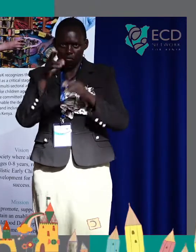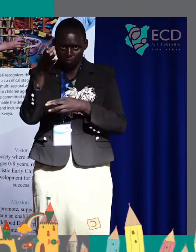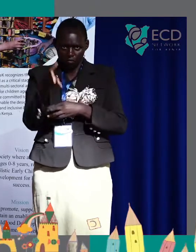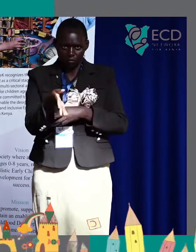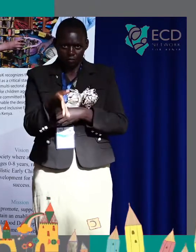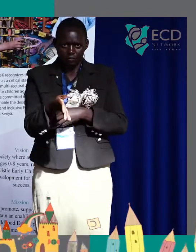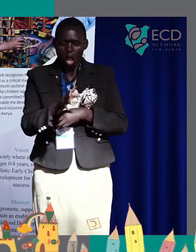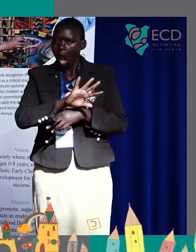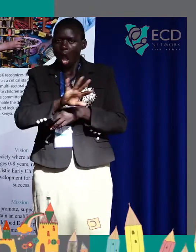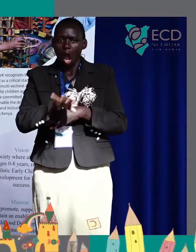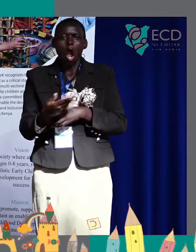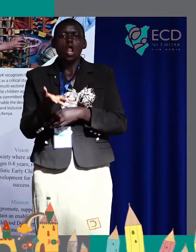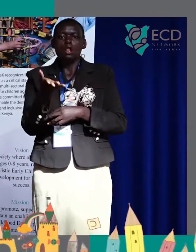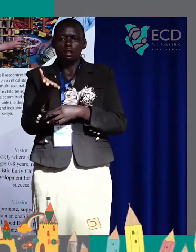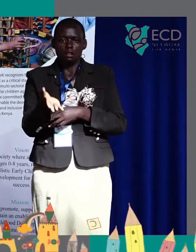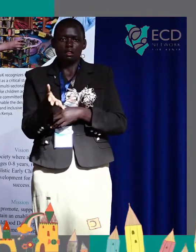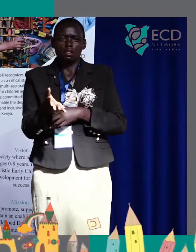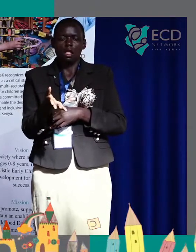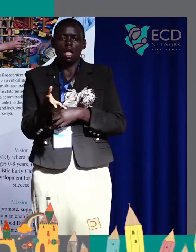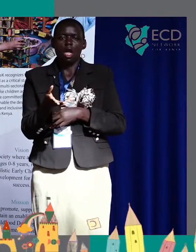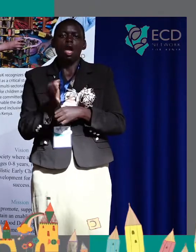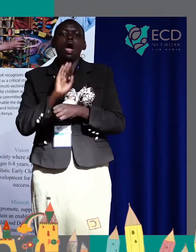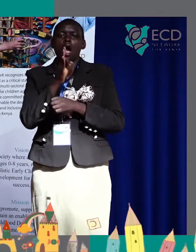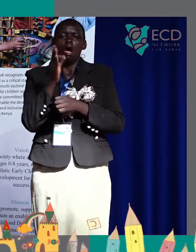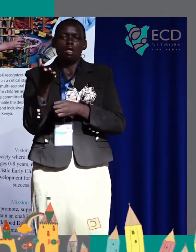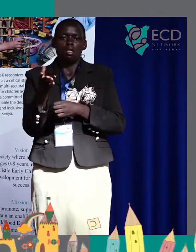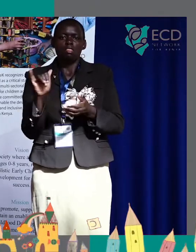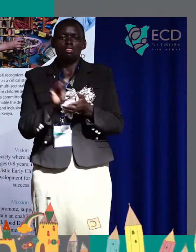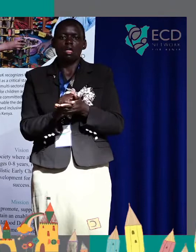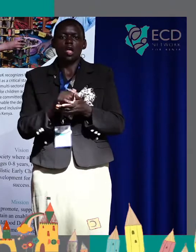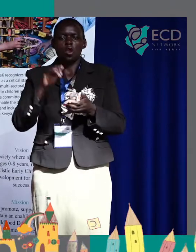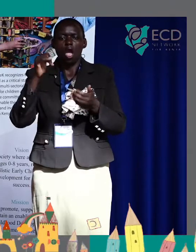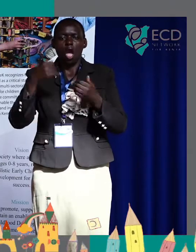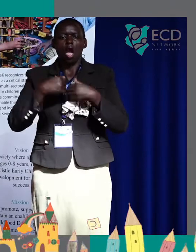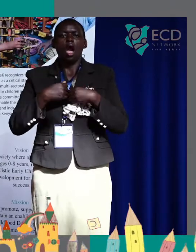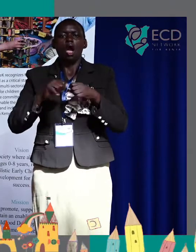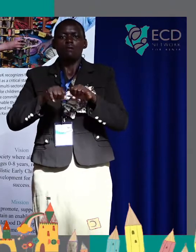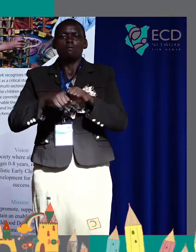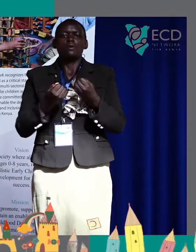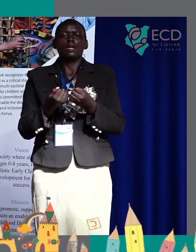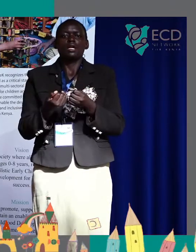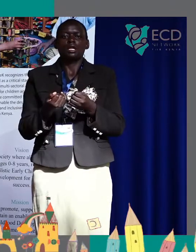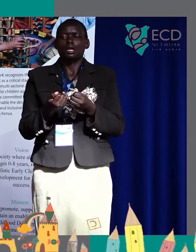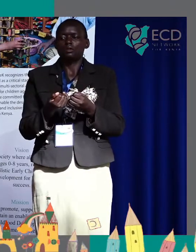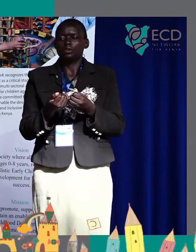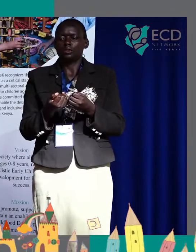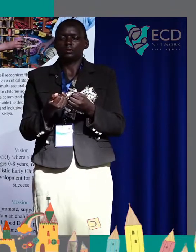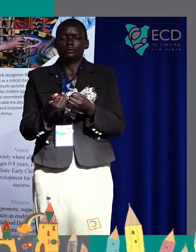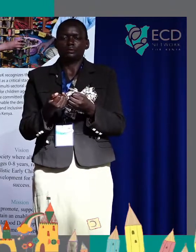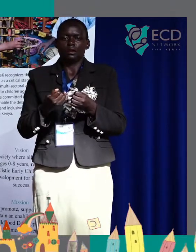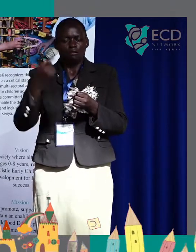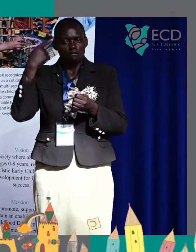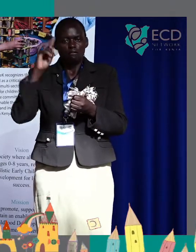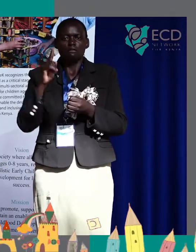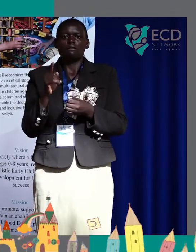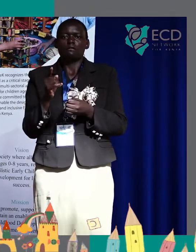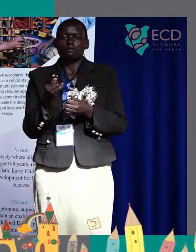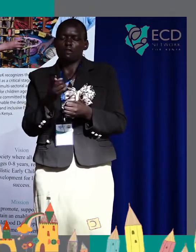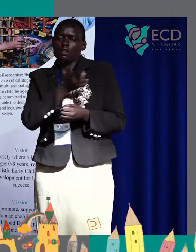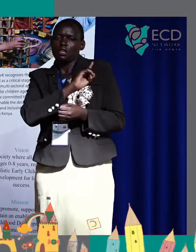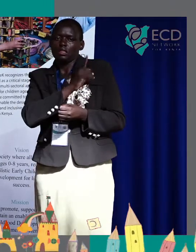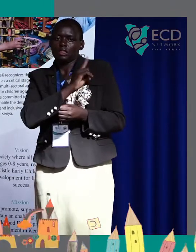present. And then after that, we will now have the breakout sessions for the yesterday's program that was carried